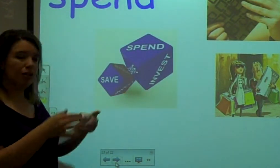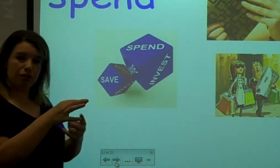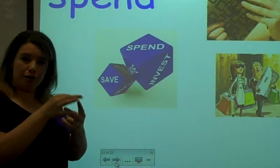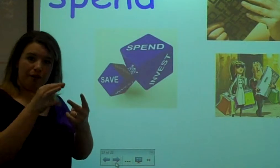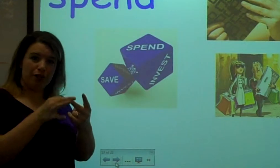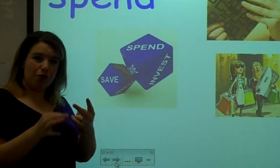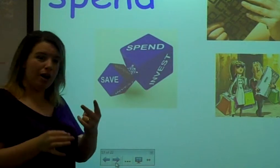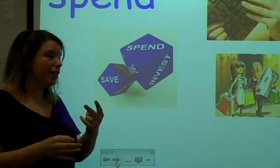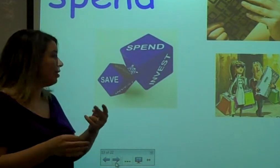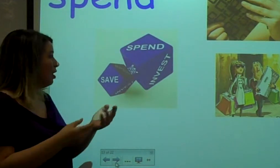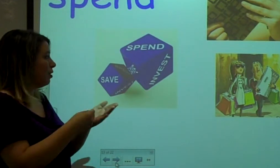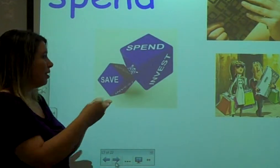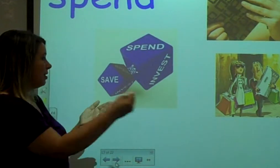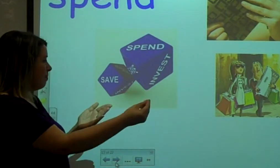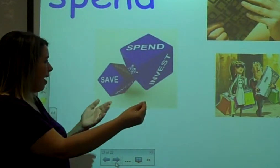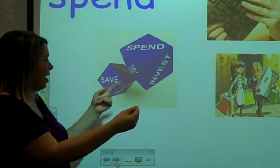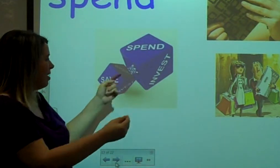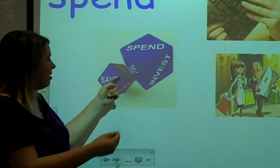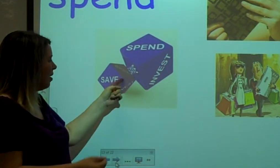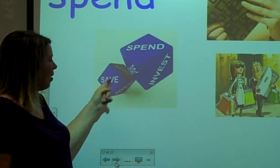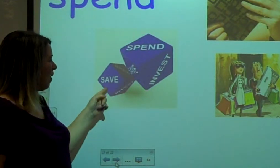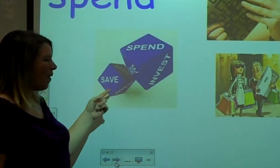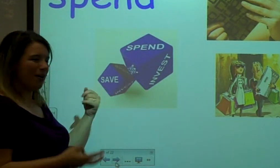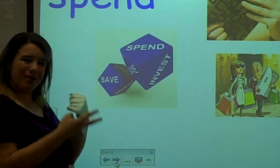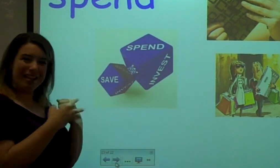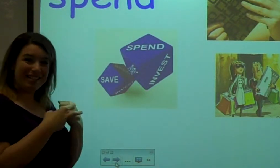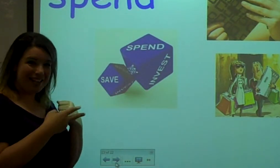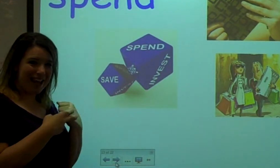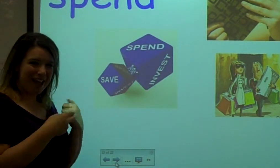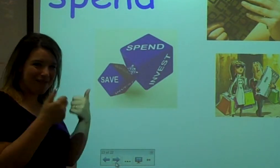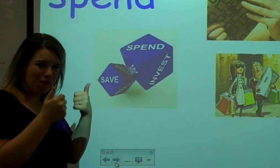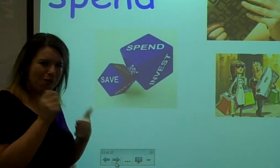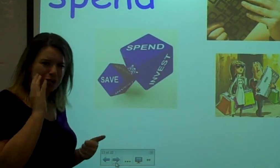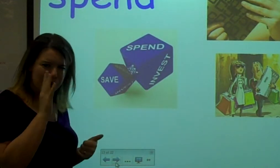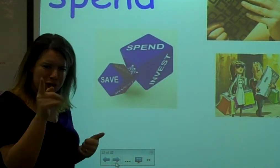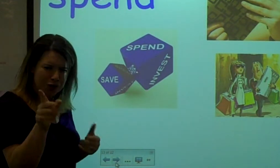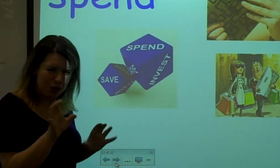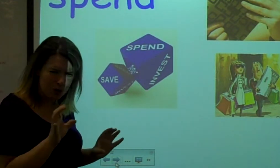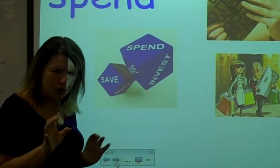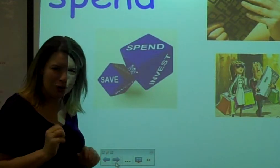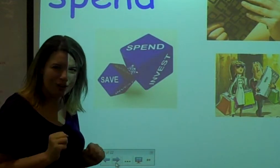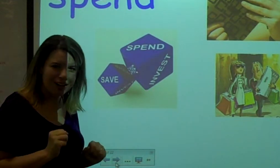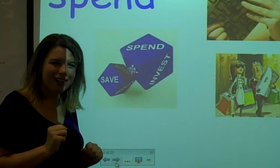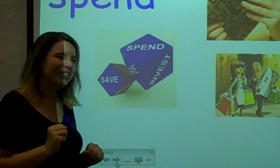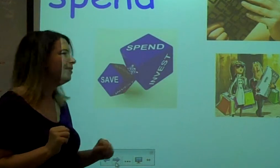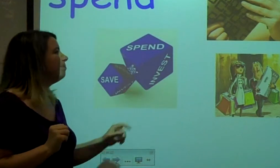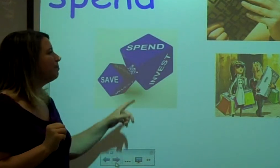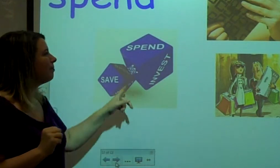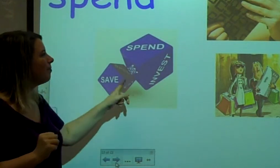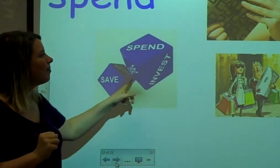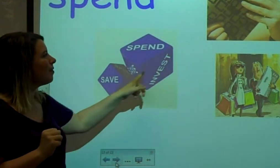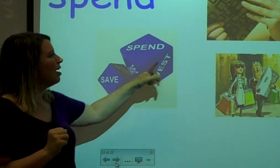So you have a choice. You can spend or you can save. Which will you do?